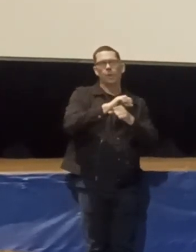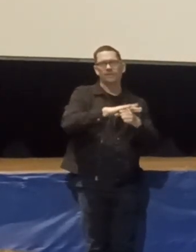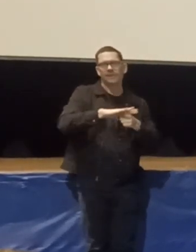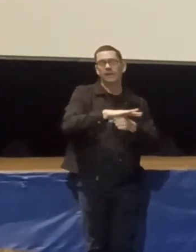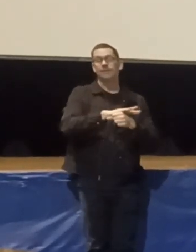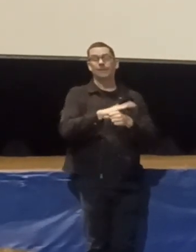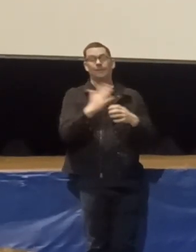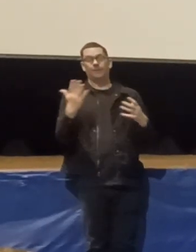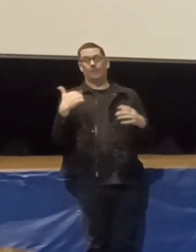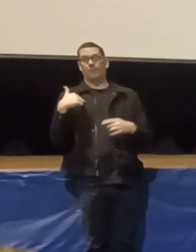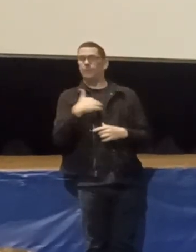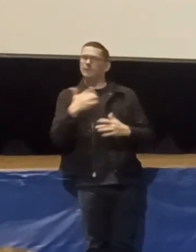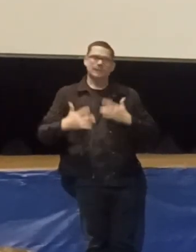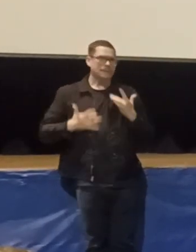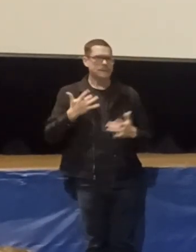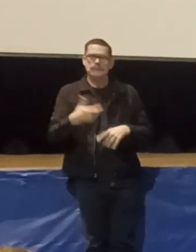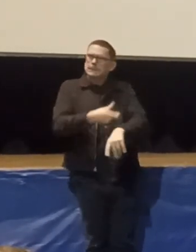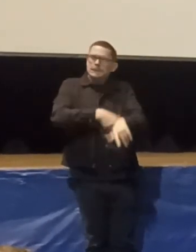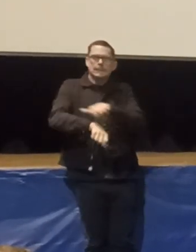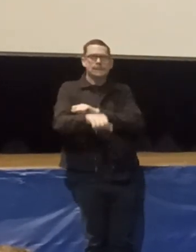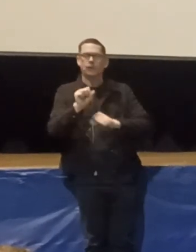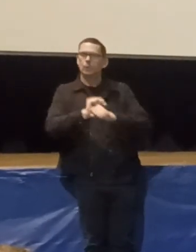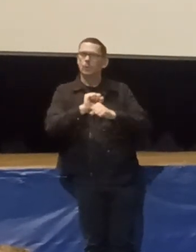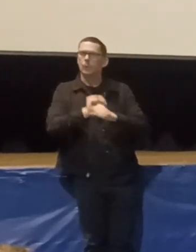excited to get to work on that.